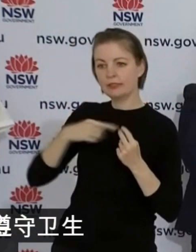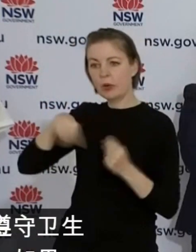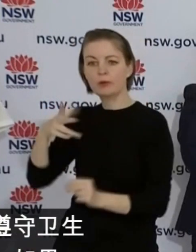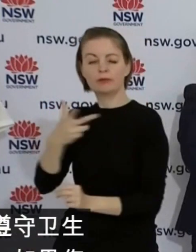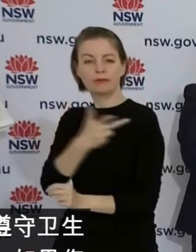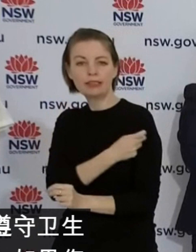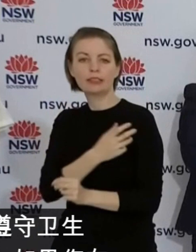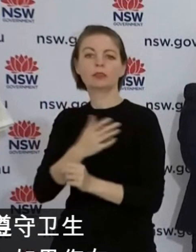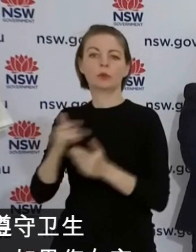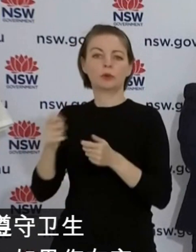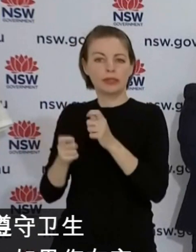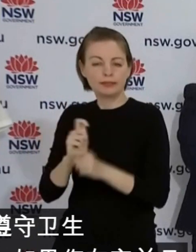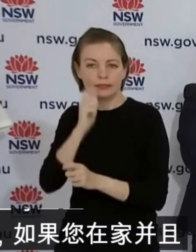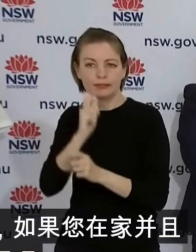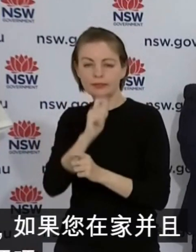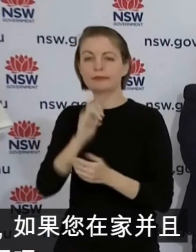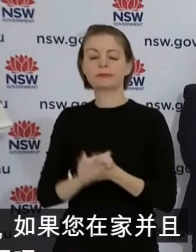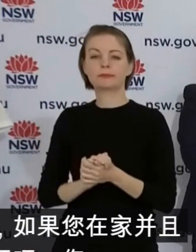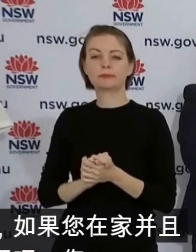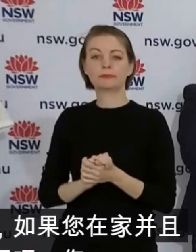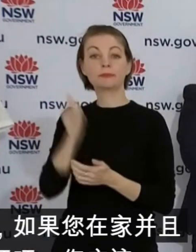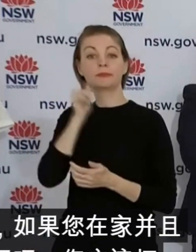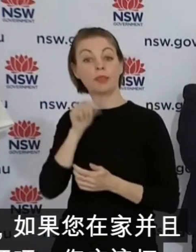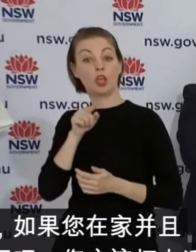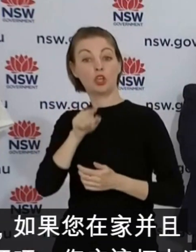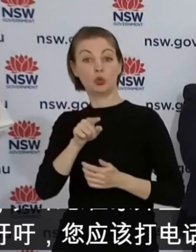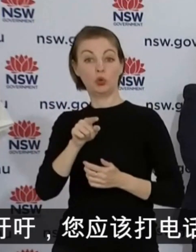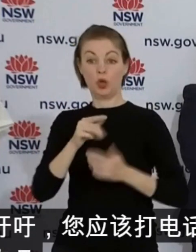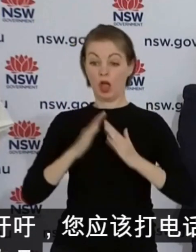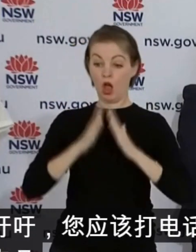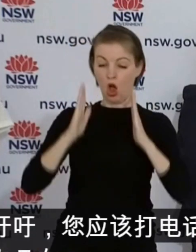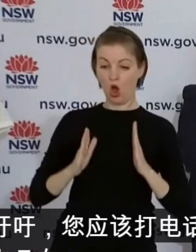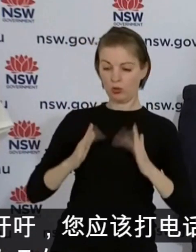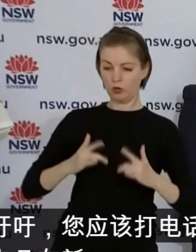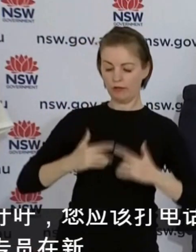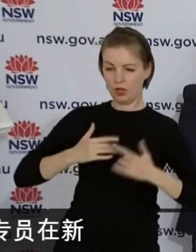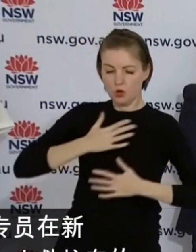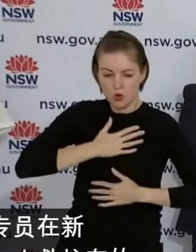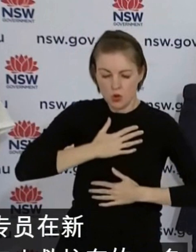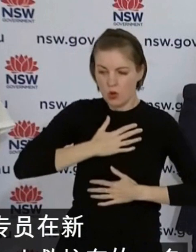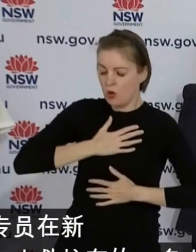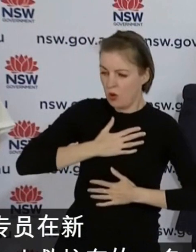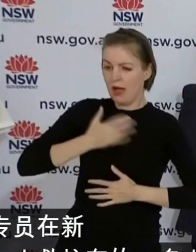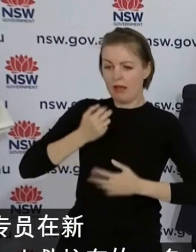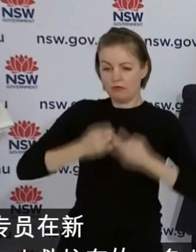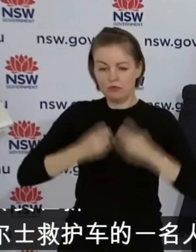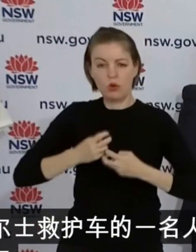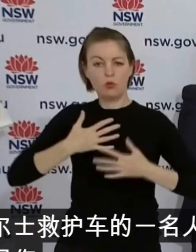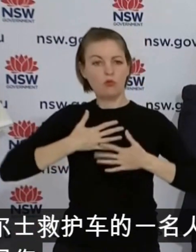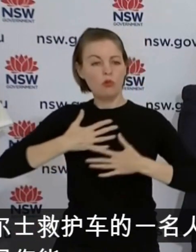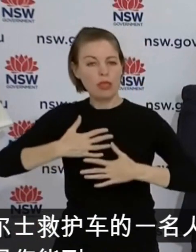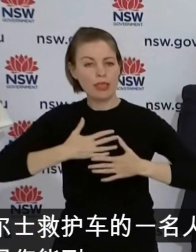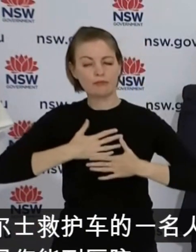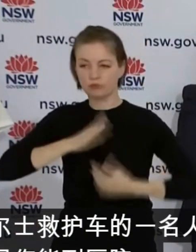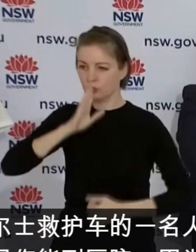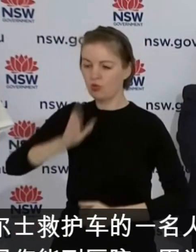orders. And if you're home and are breathless, you should be ringing one of Commissioner Morgan's people at the New South Wales Ambulance, 000, to make sure